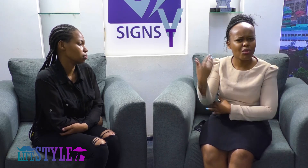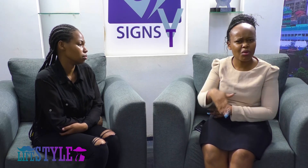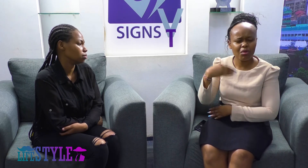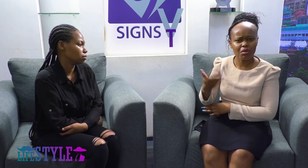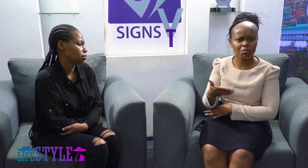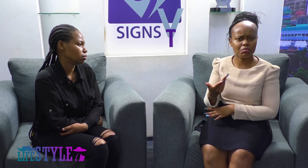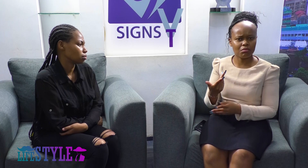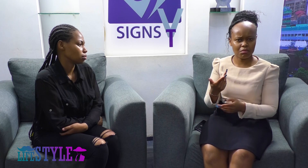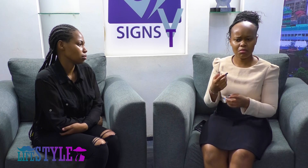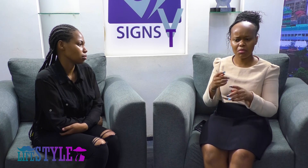my ears.